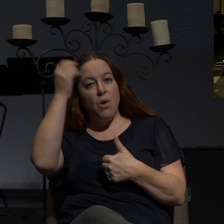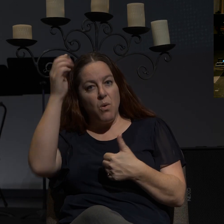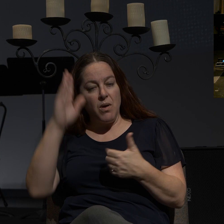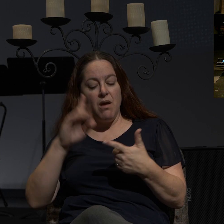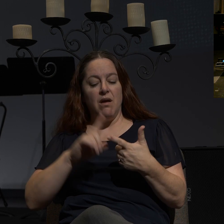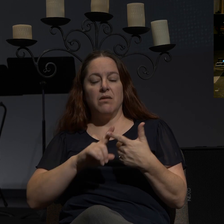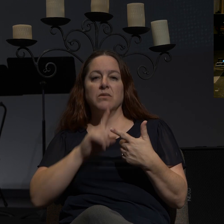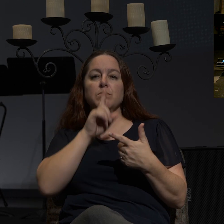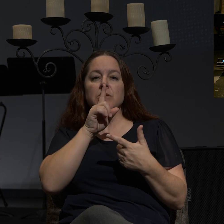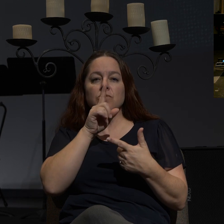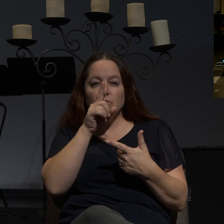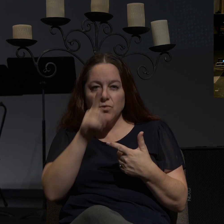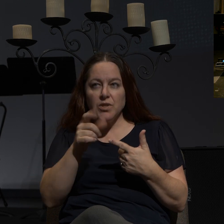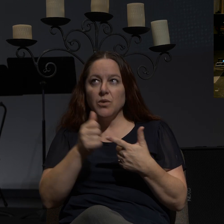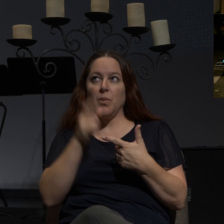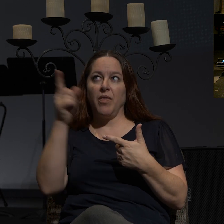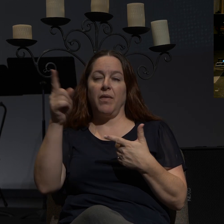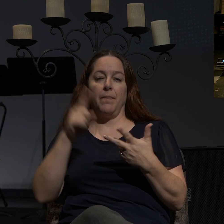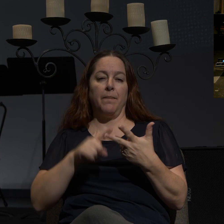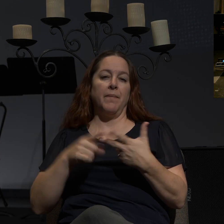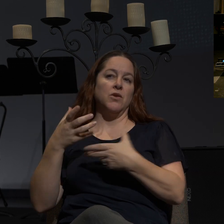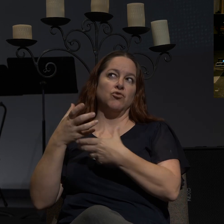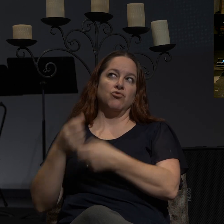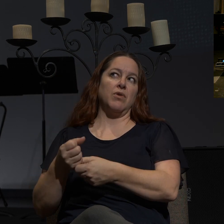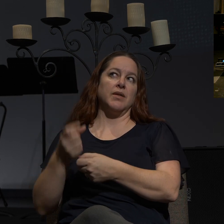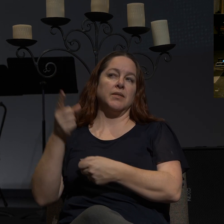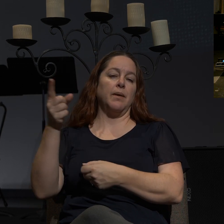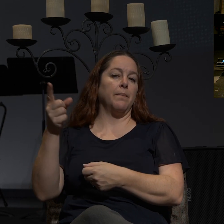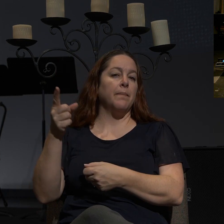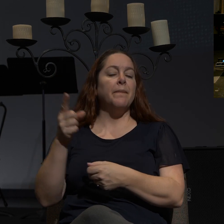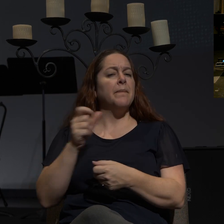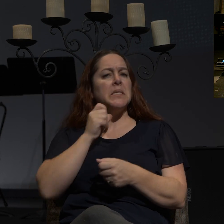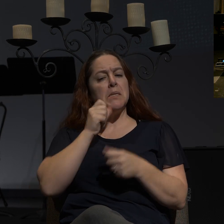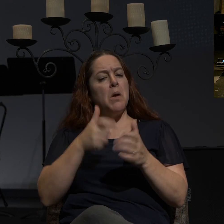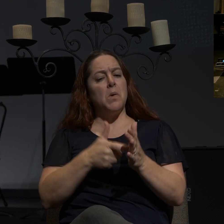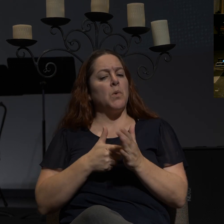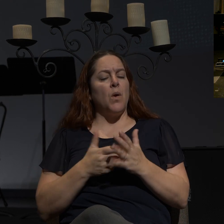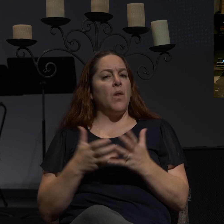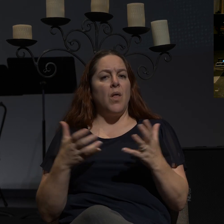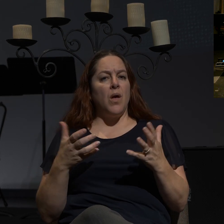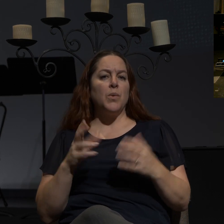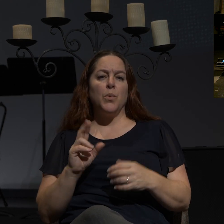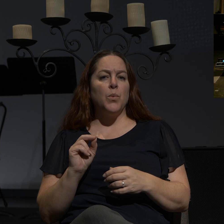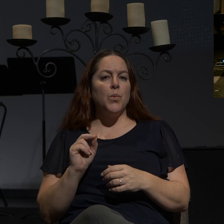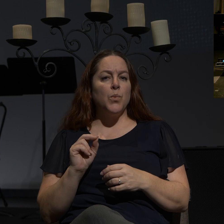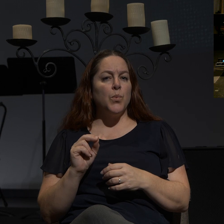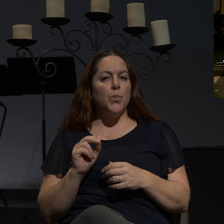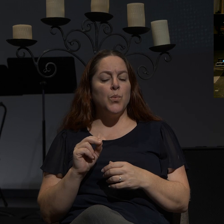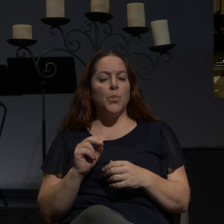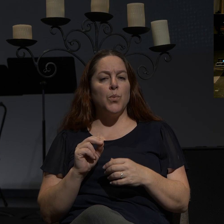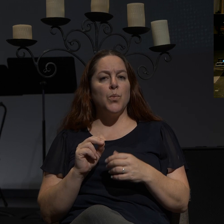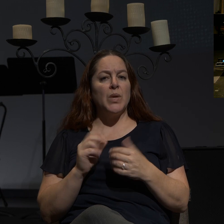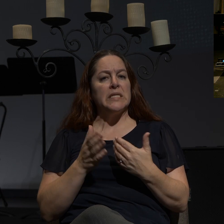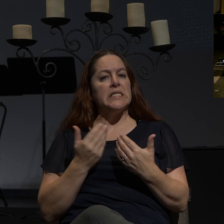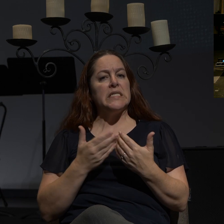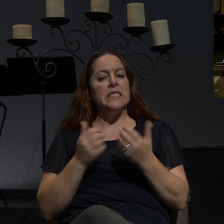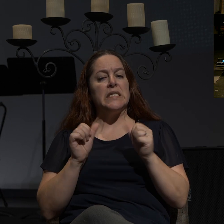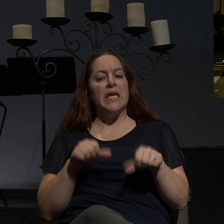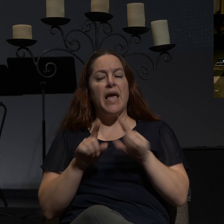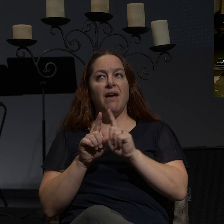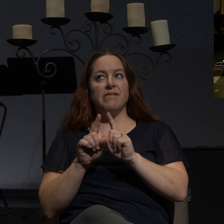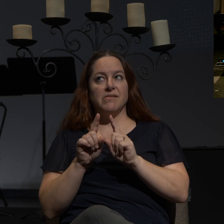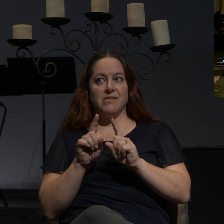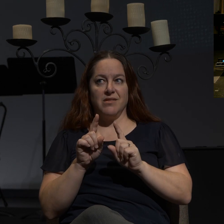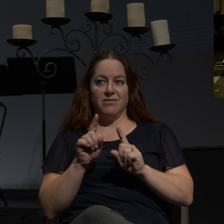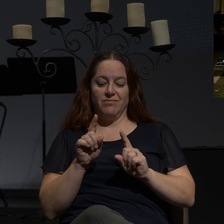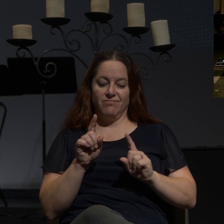him, and to trust him. And it doesn't take that much to slide